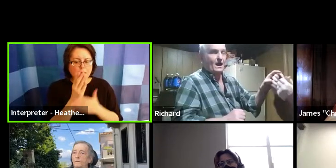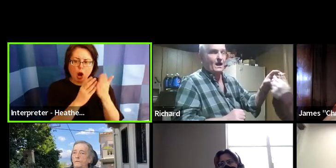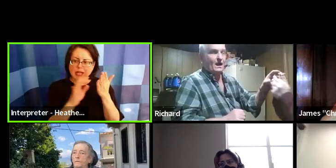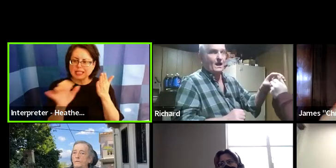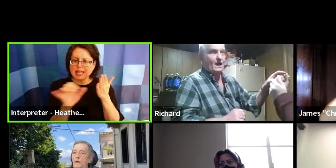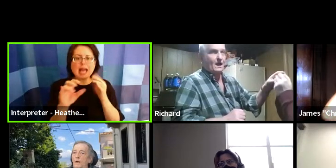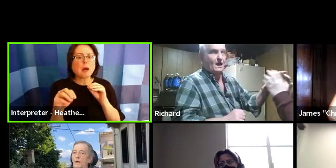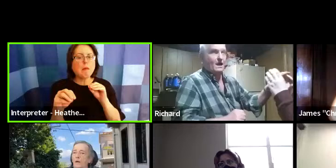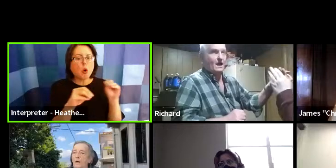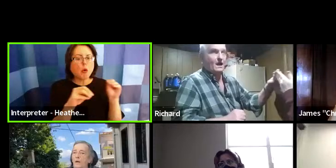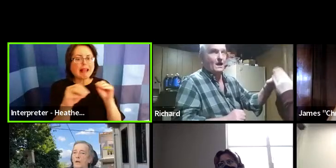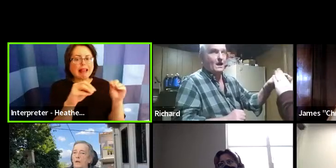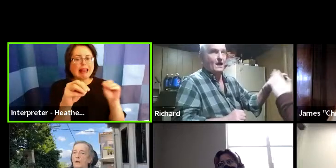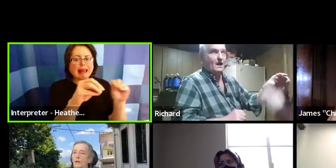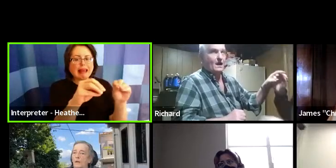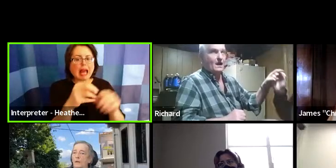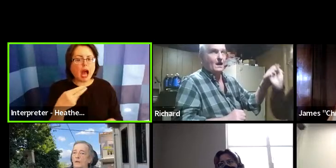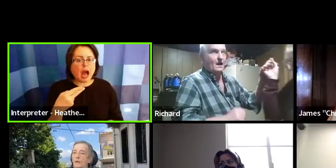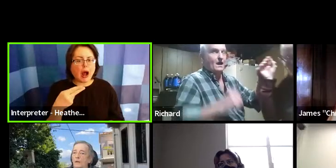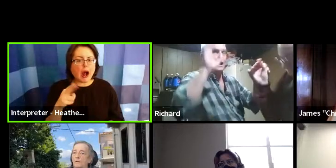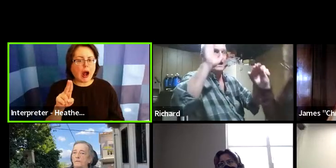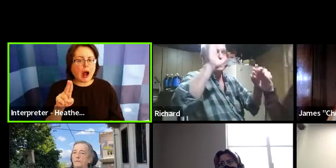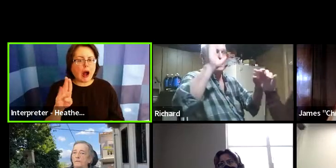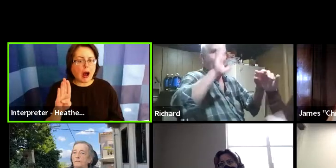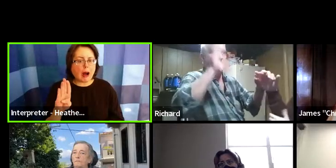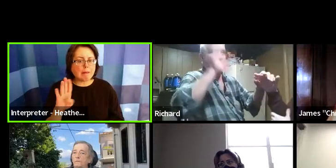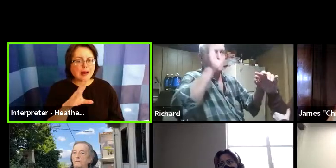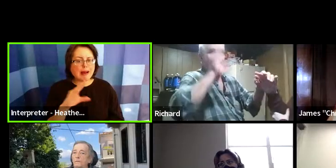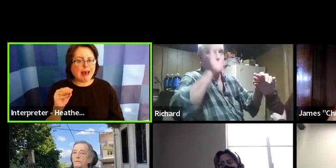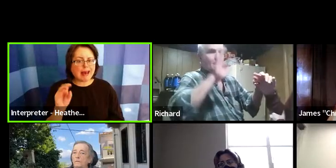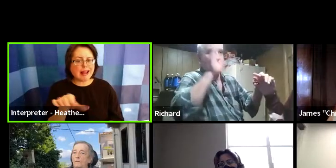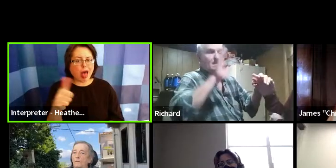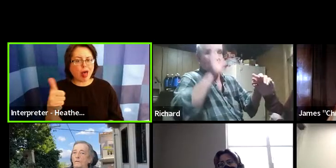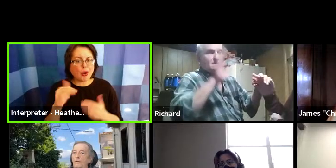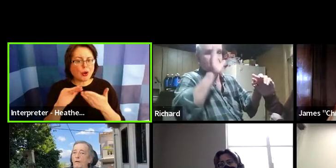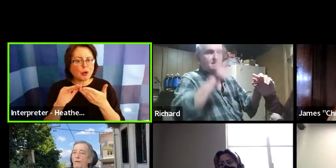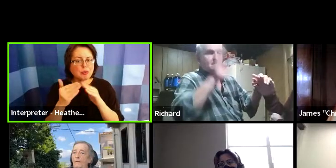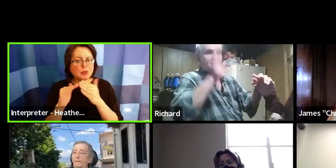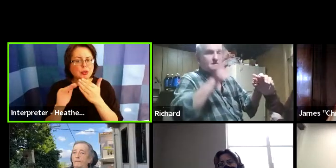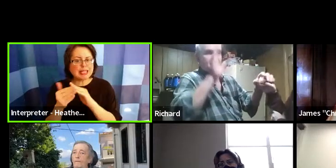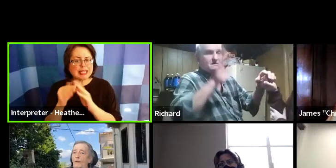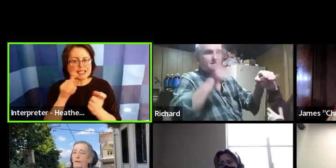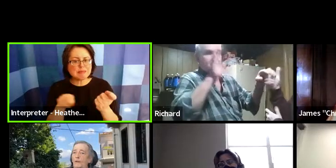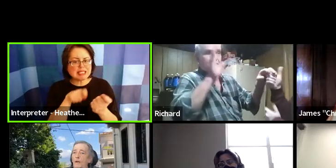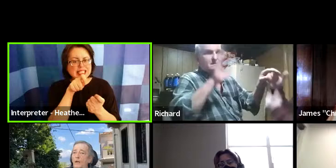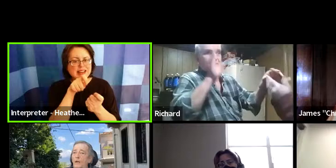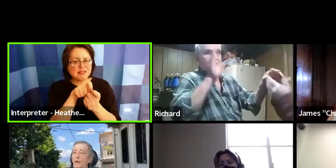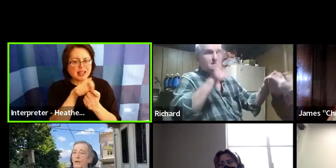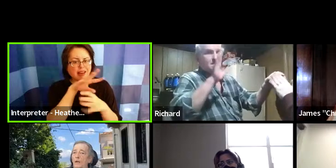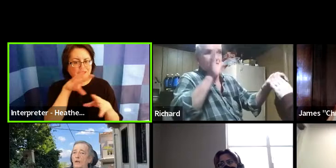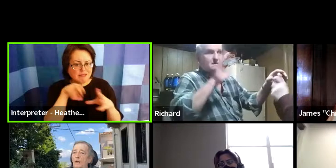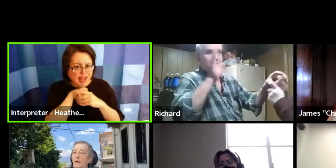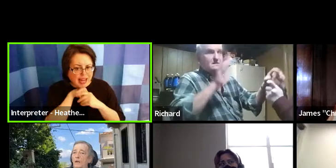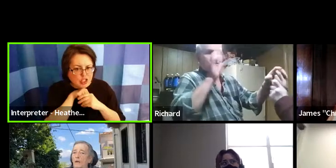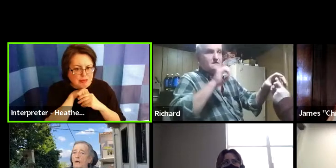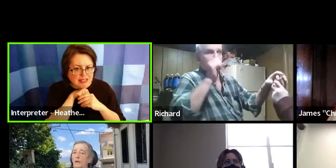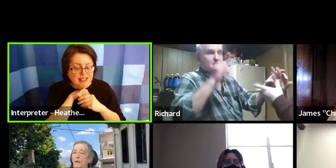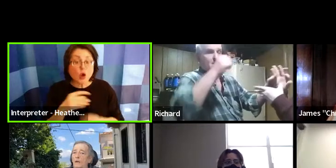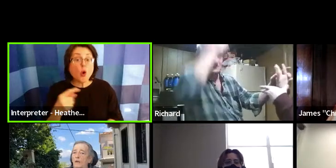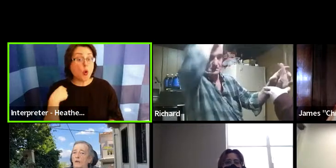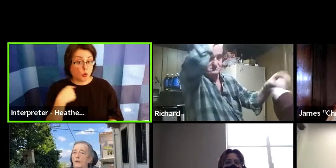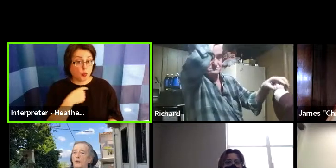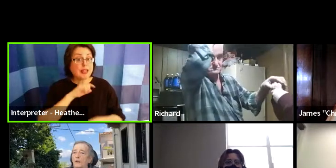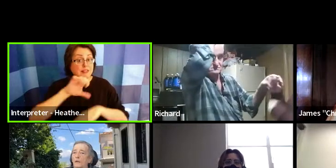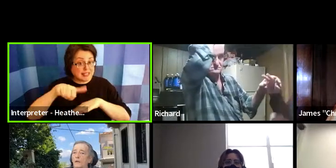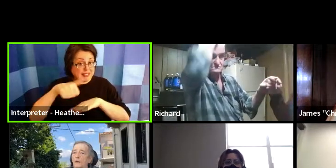hubs and other more kind of community specific engagement. We've set up a lot